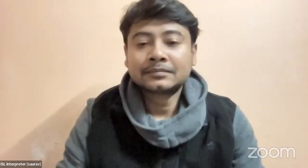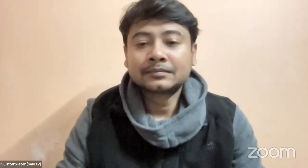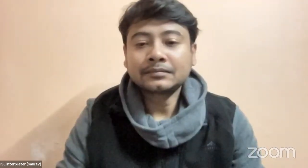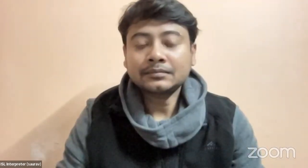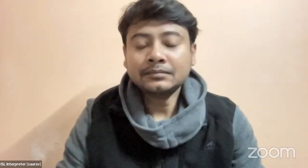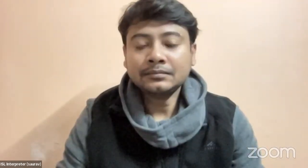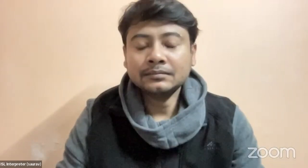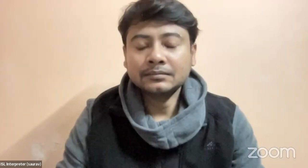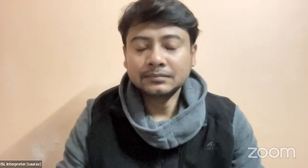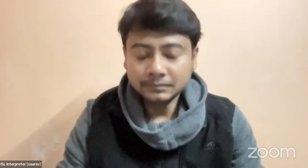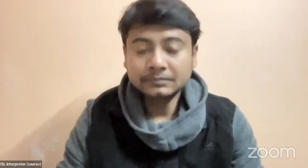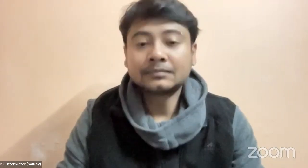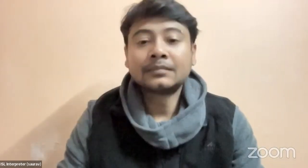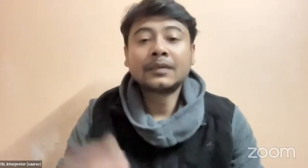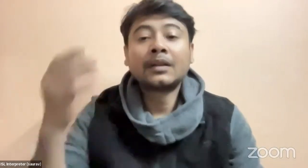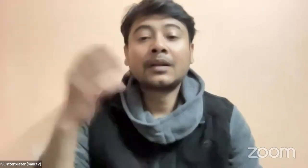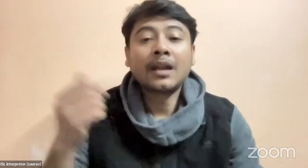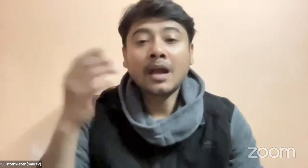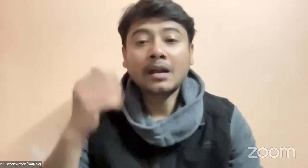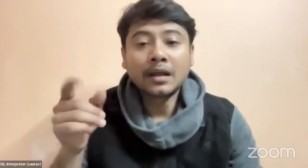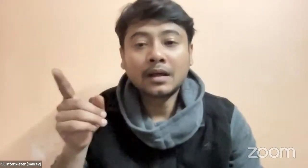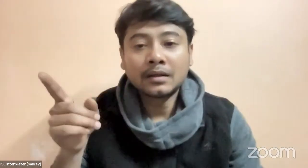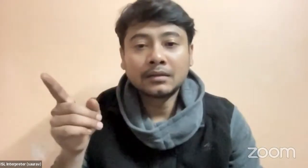that Kali Yuga is approaching.